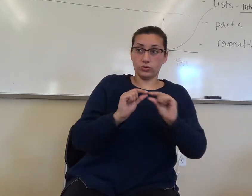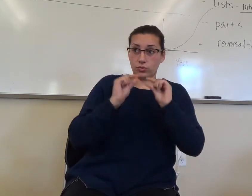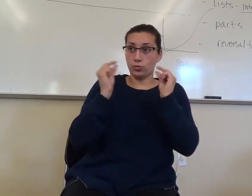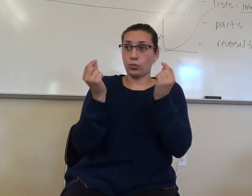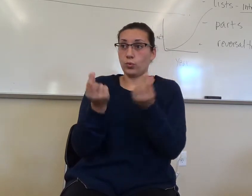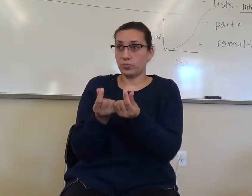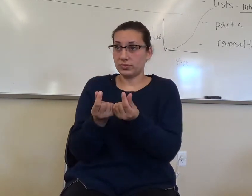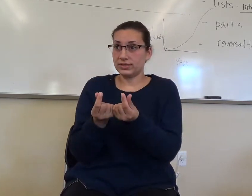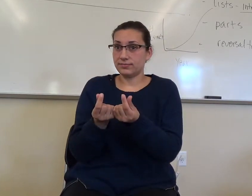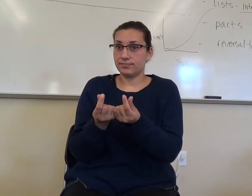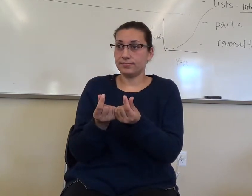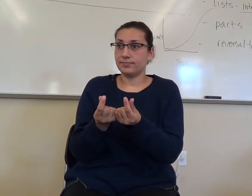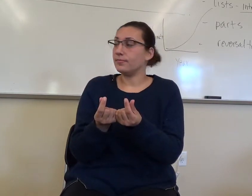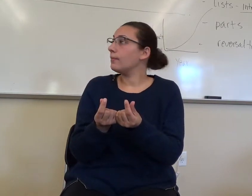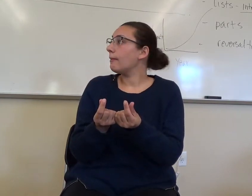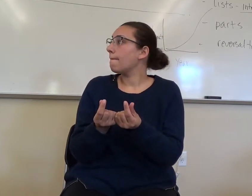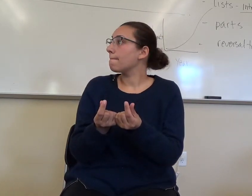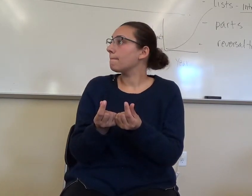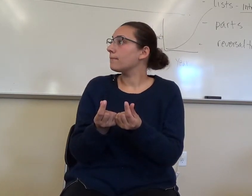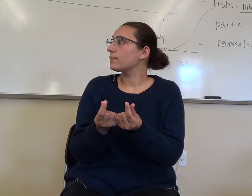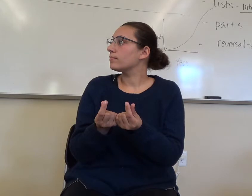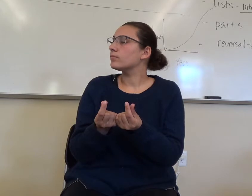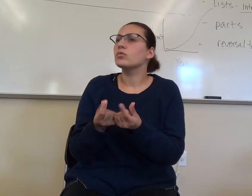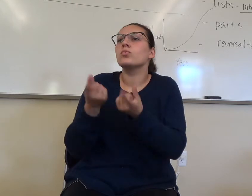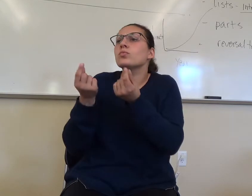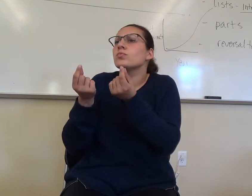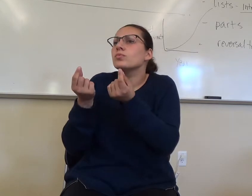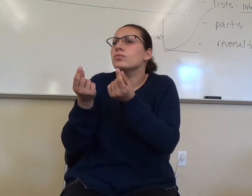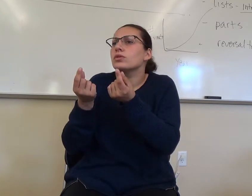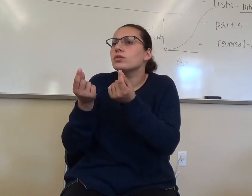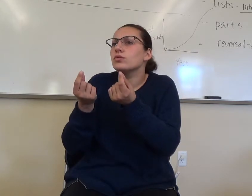possessives. What is the action they did?